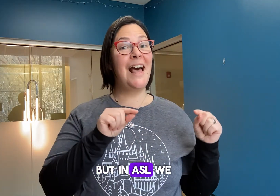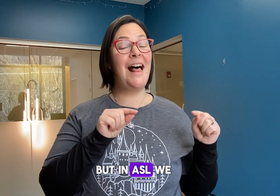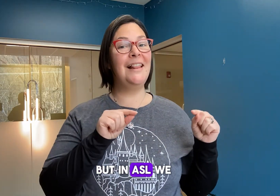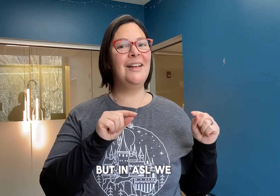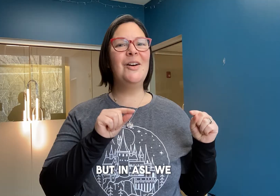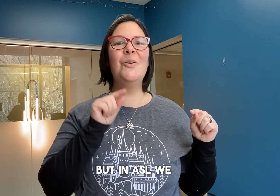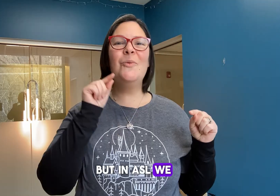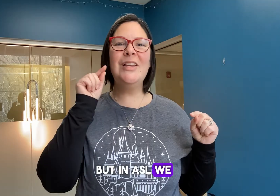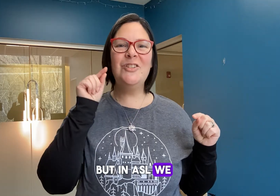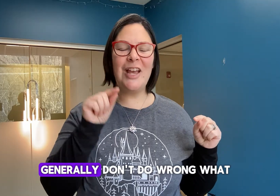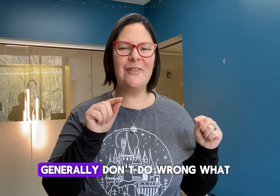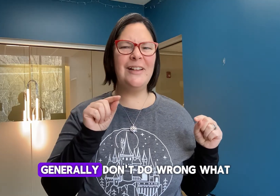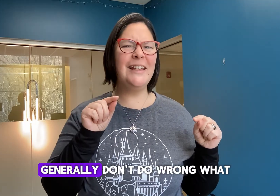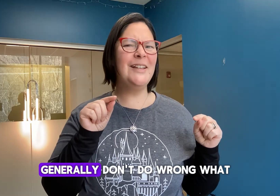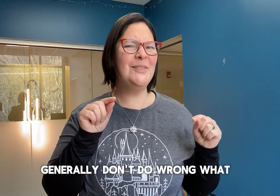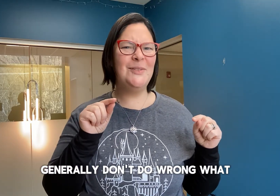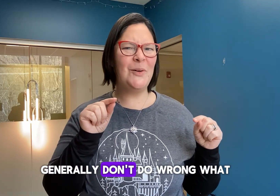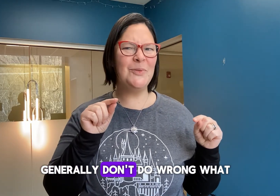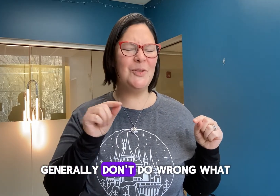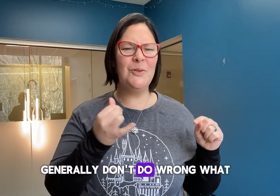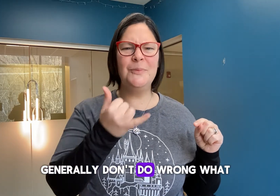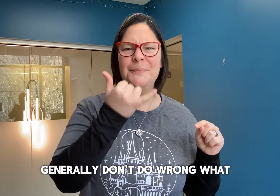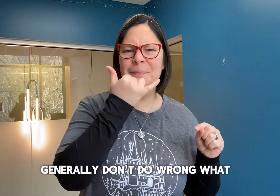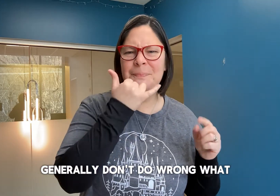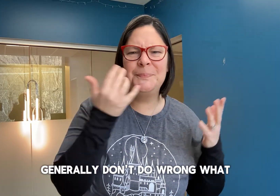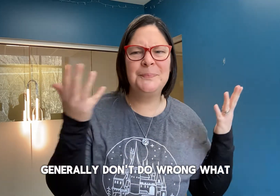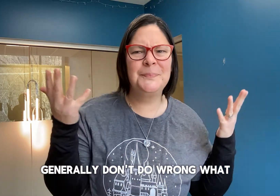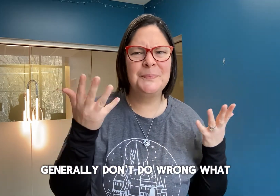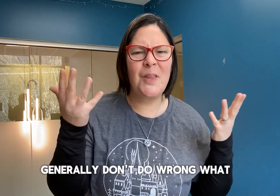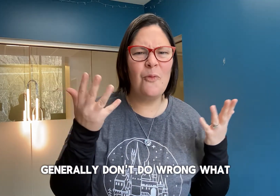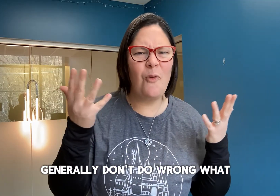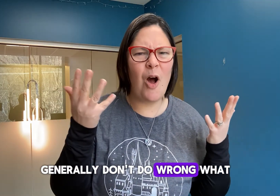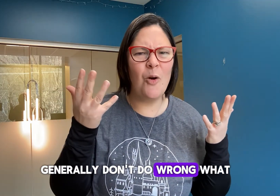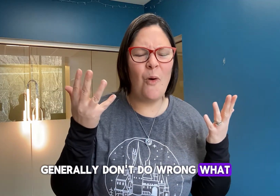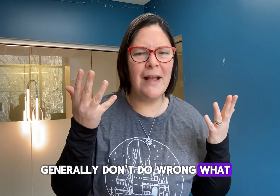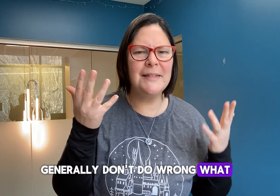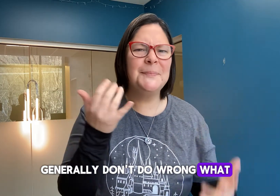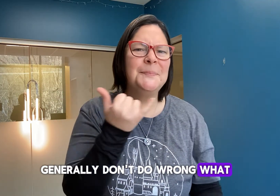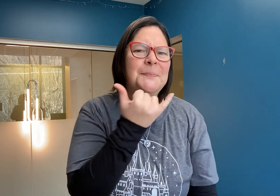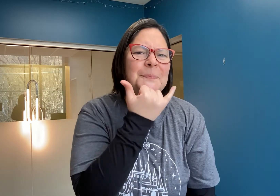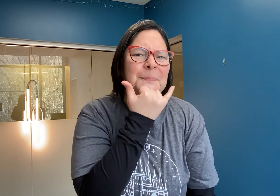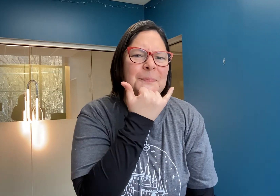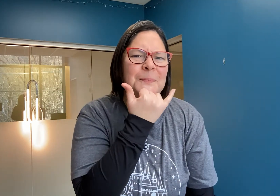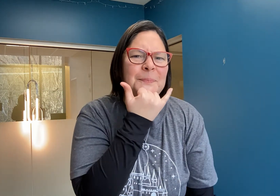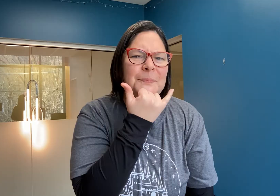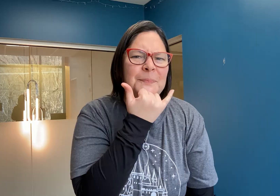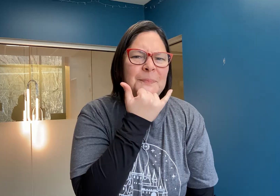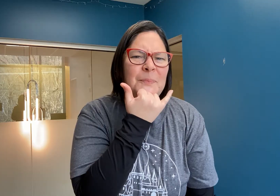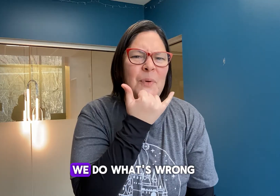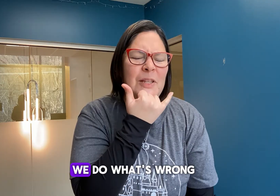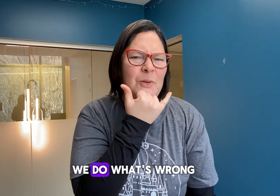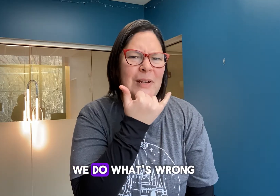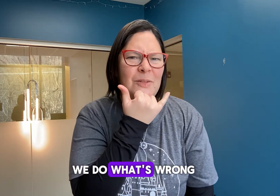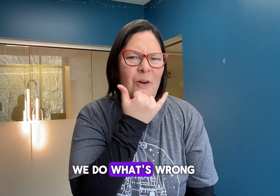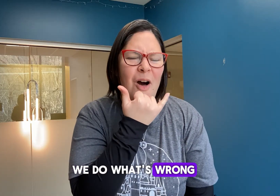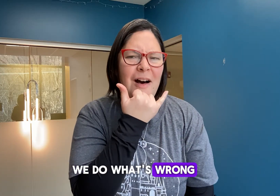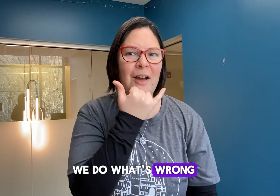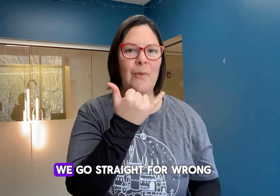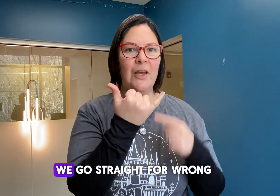ASL, we generally don't do wrong what. We do what's wrong. We go